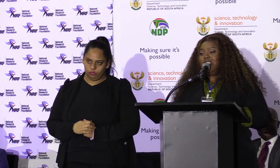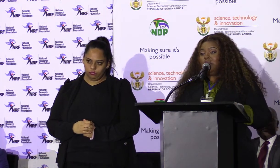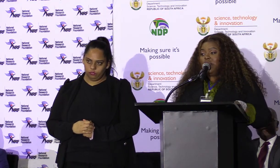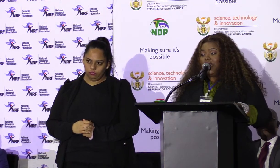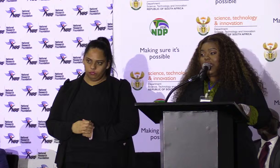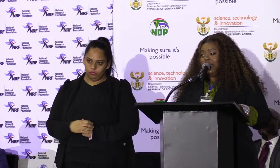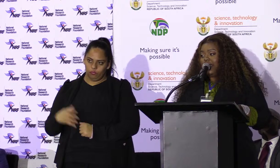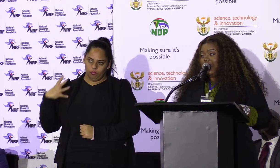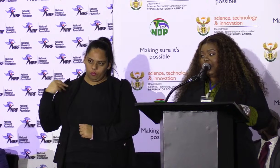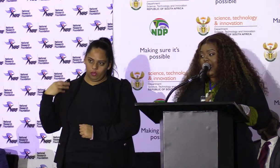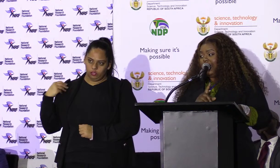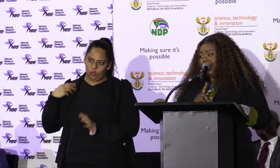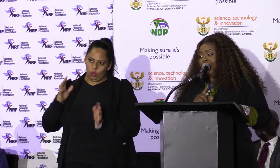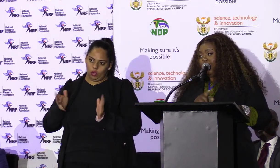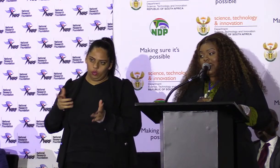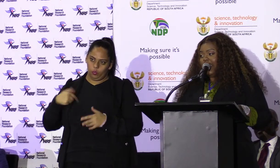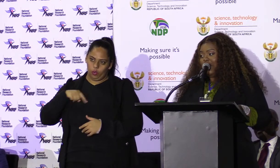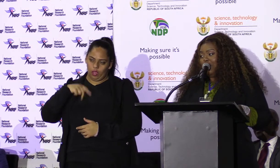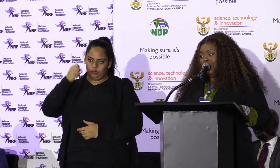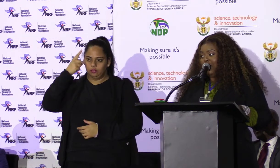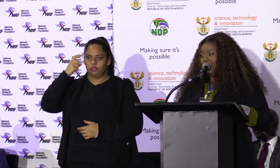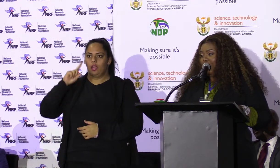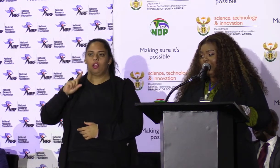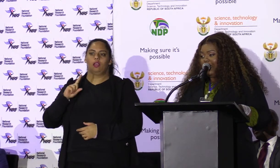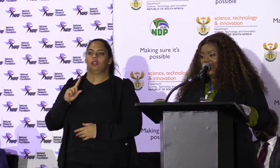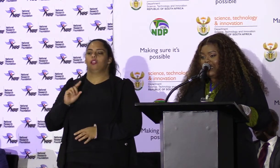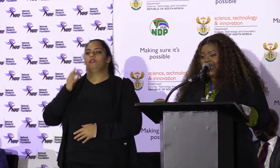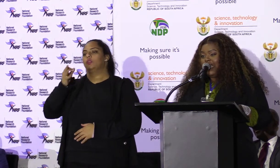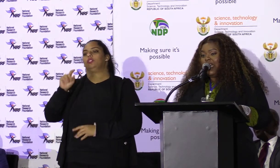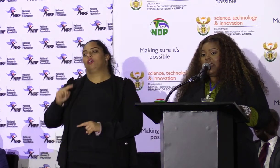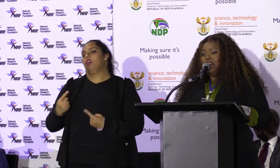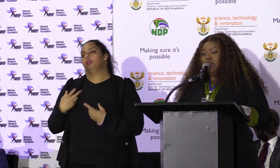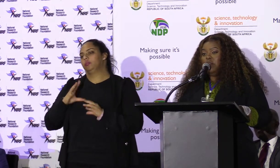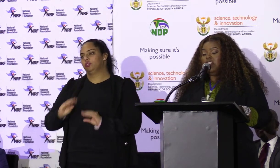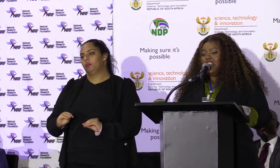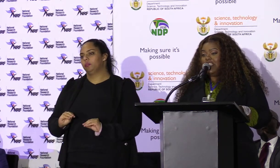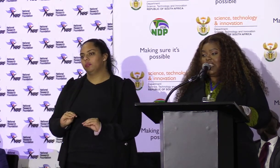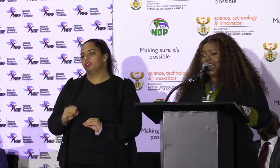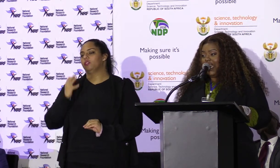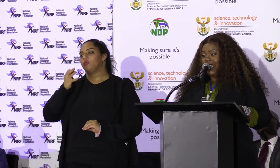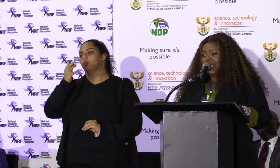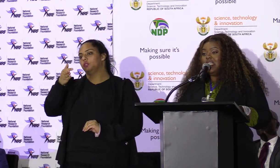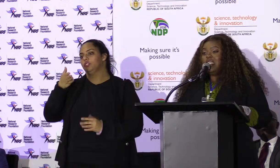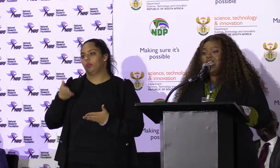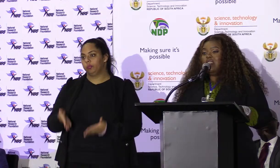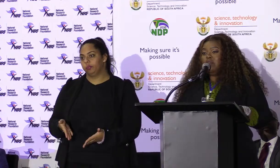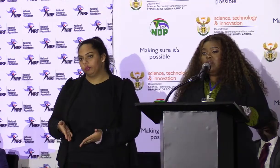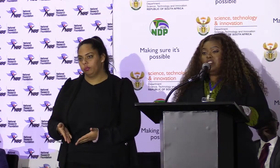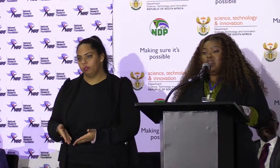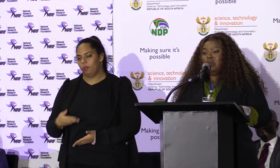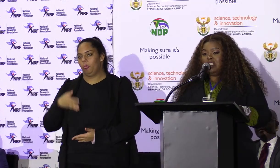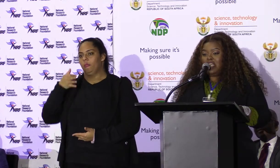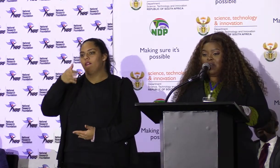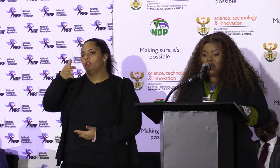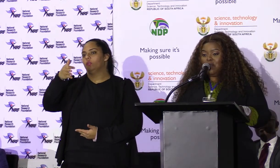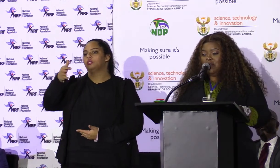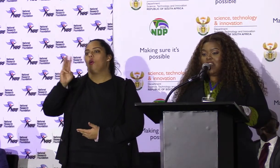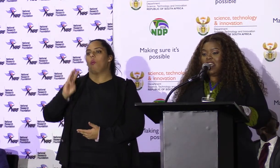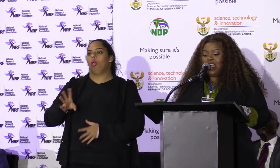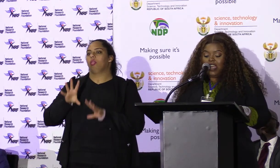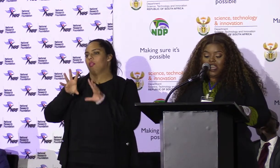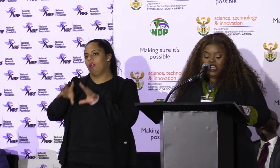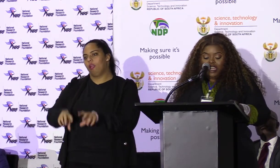Minister, already we understand that the future cannot be stopped. And the future is here, and the future will